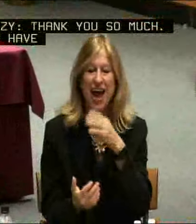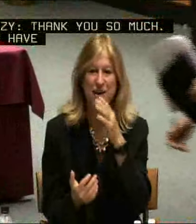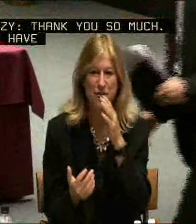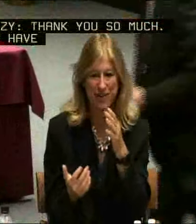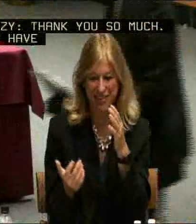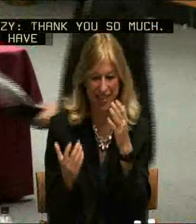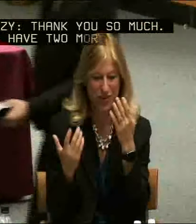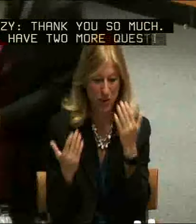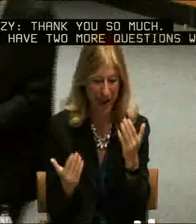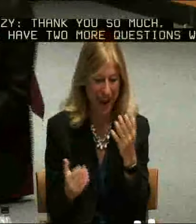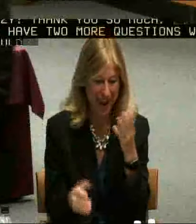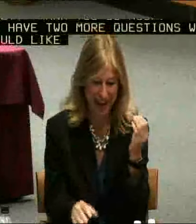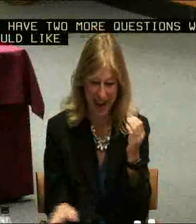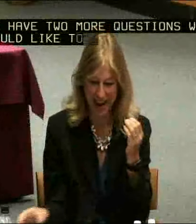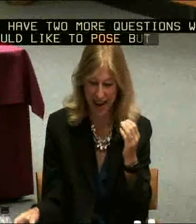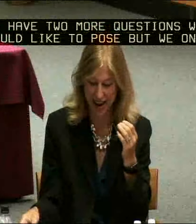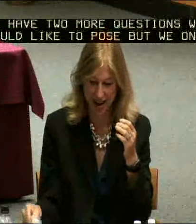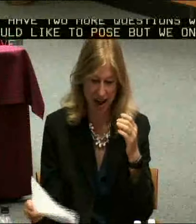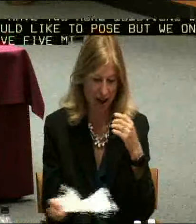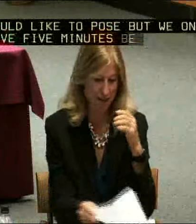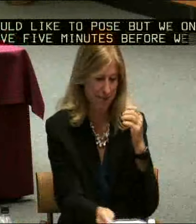you, Admiral.